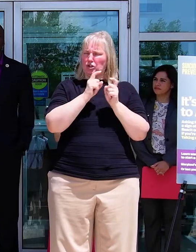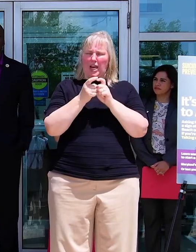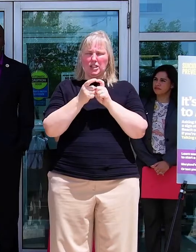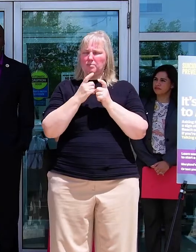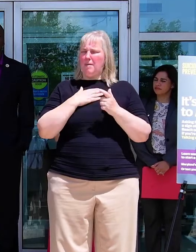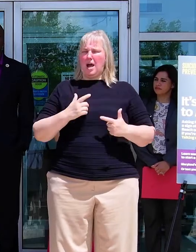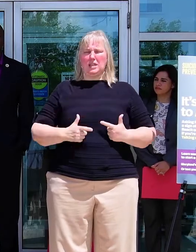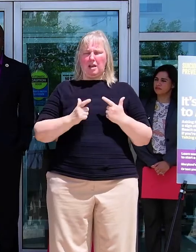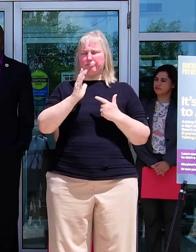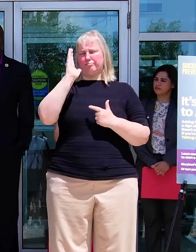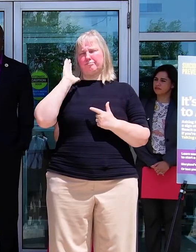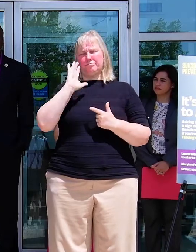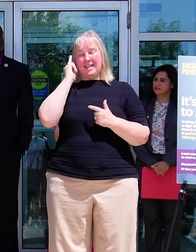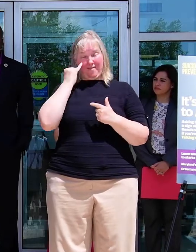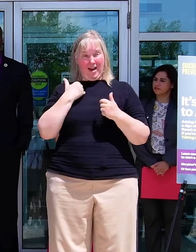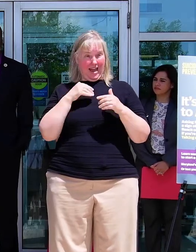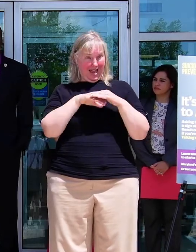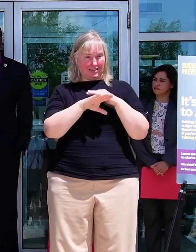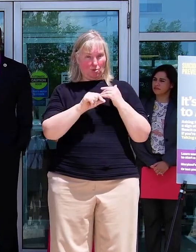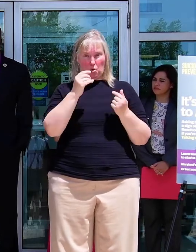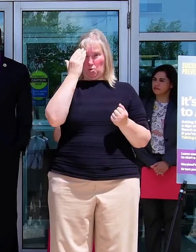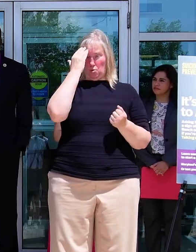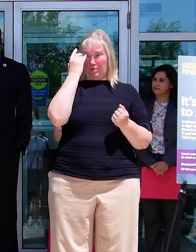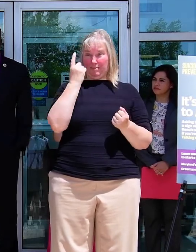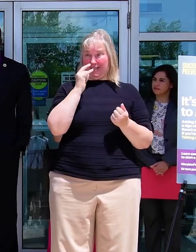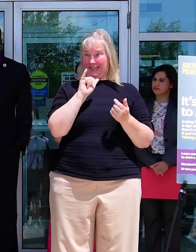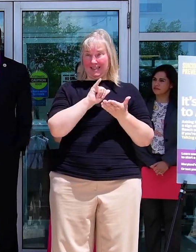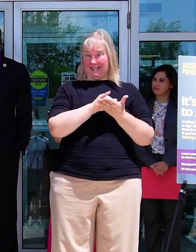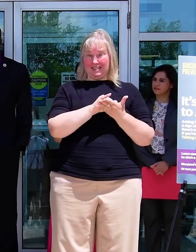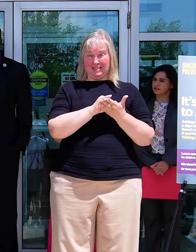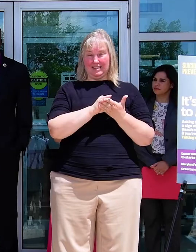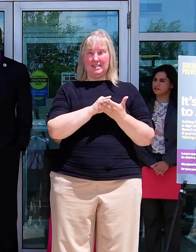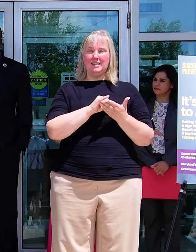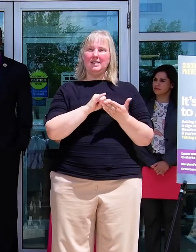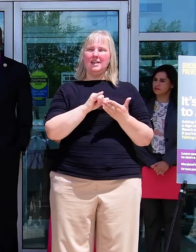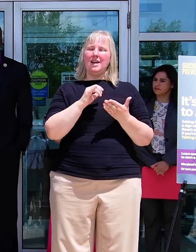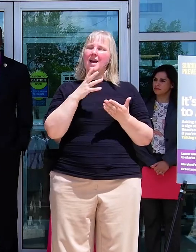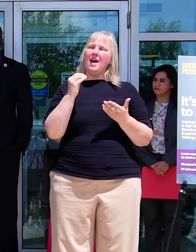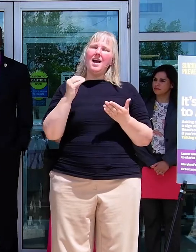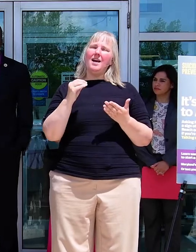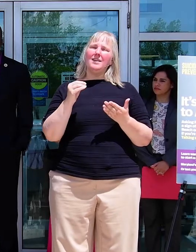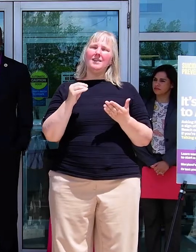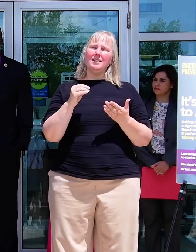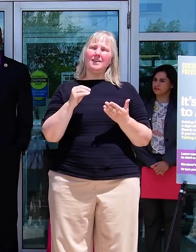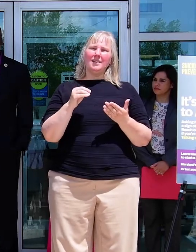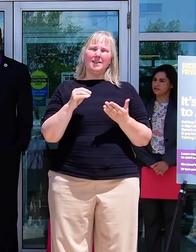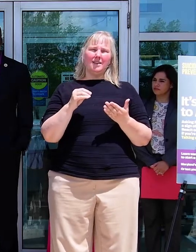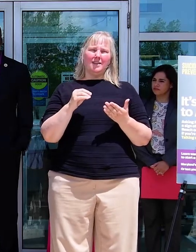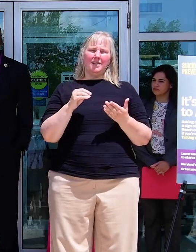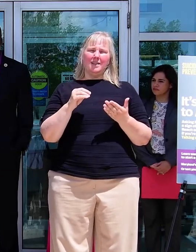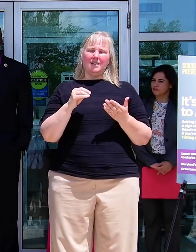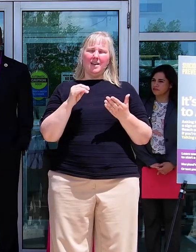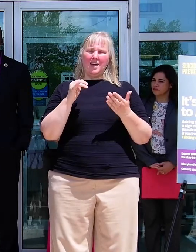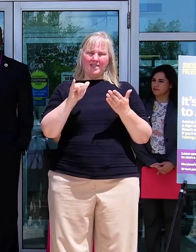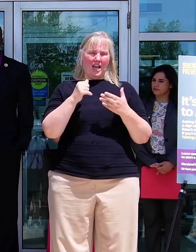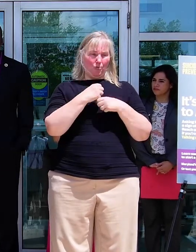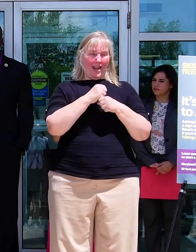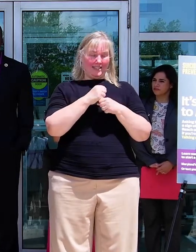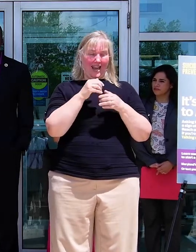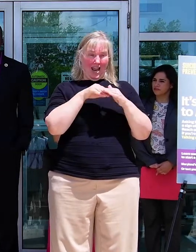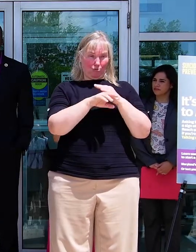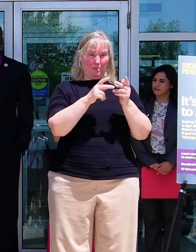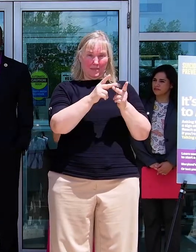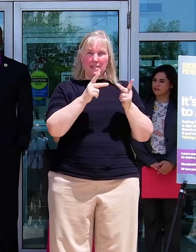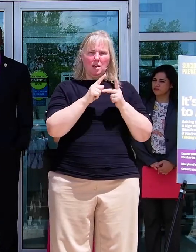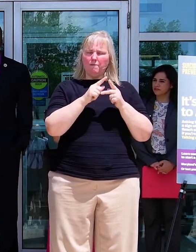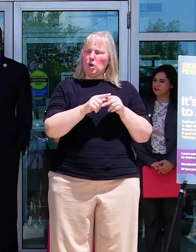life if I'd had access or was aware of something like this. And they create an entry point for